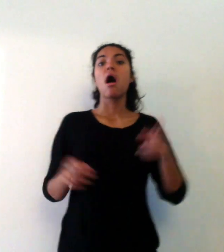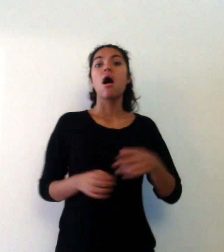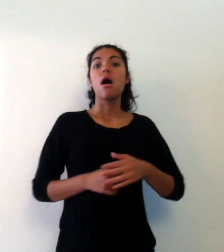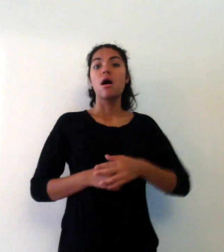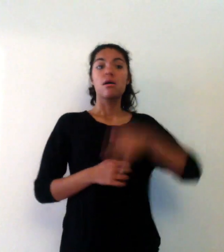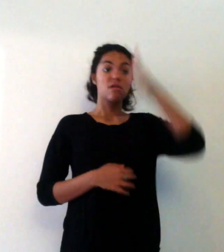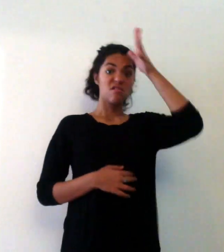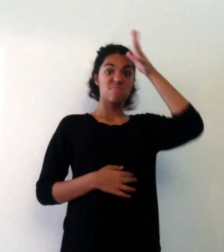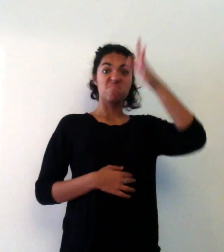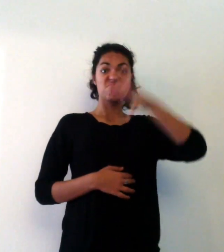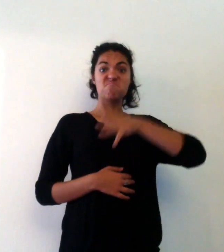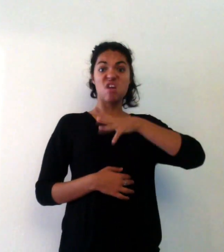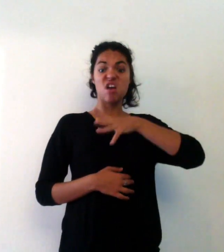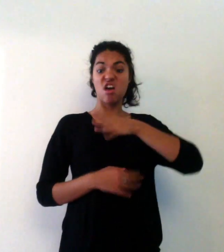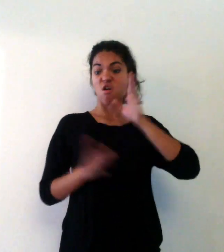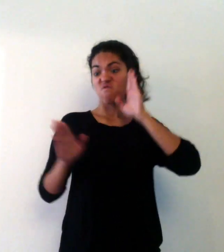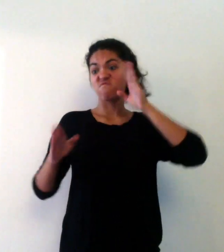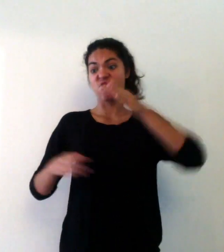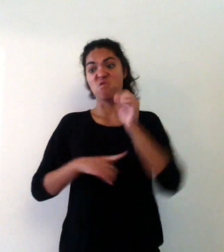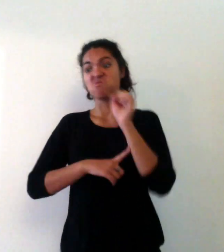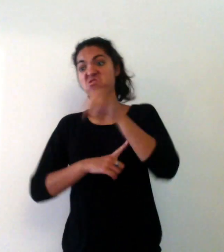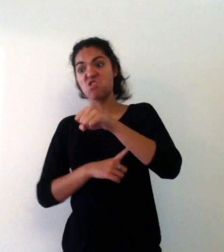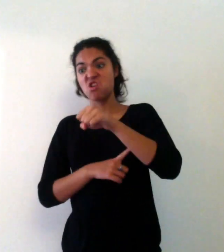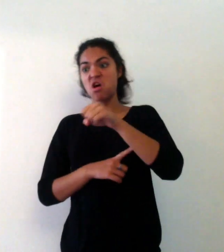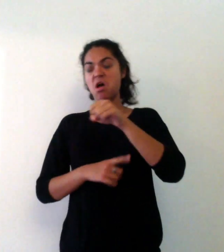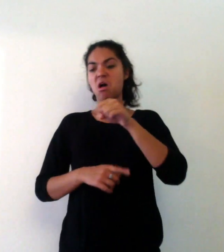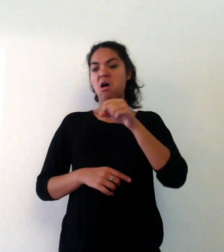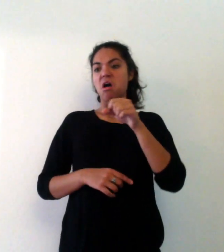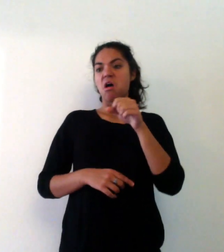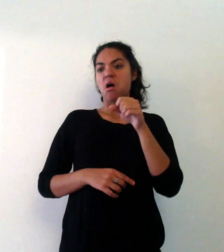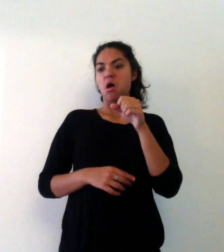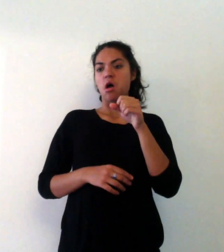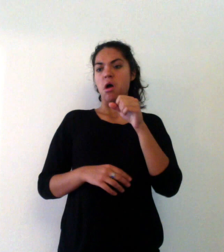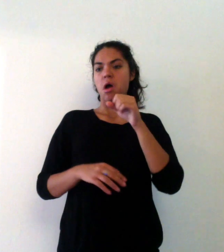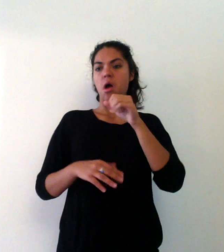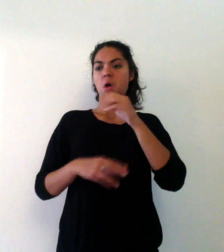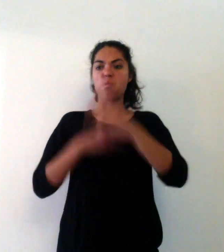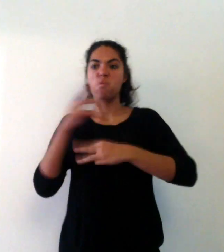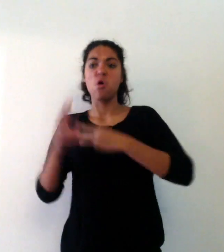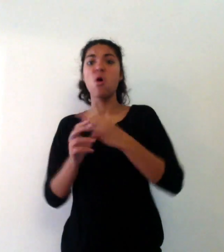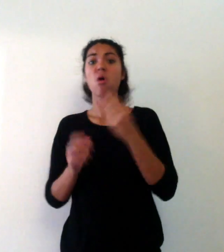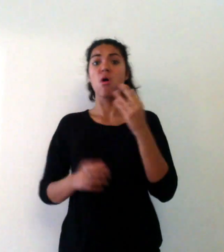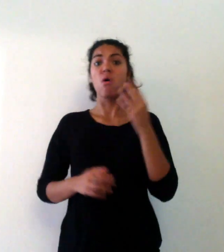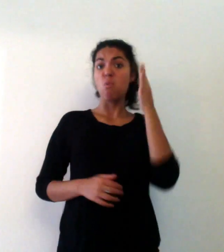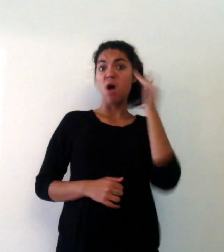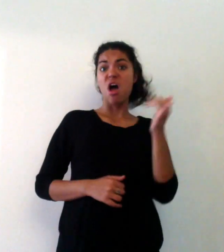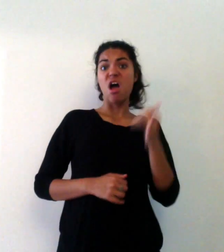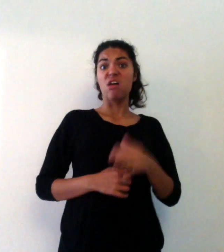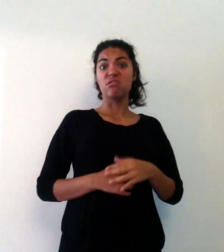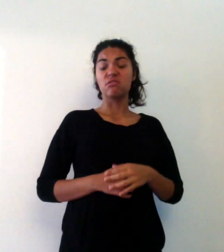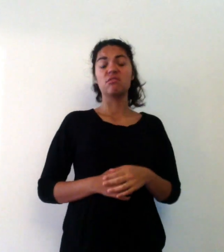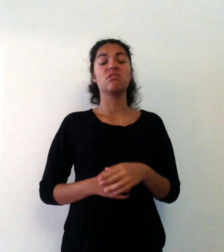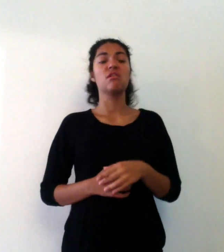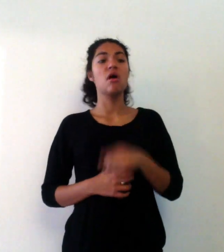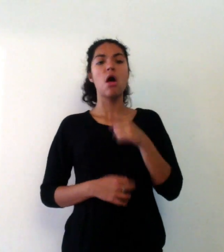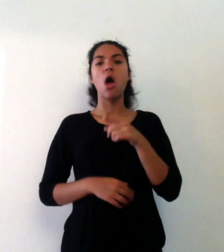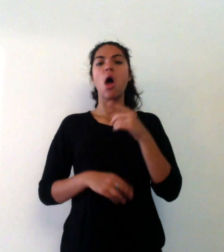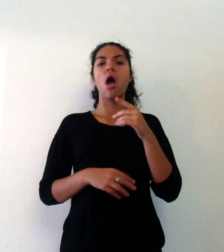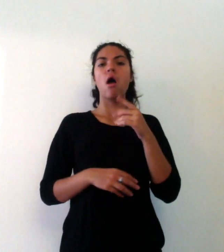man's conquest of nature, is a sexually chauvinistic term. Not because all use of the traditional generic man is,